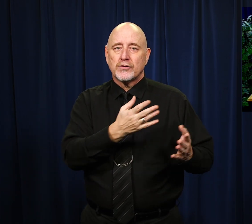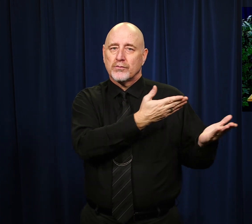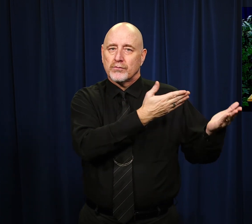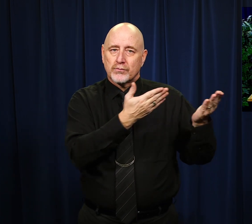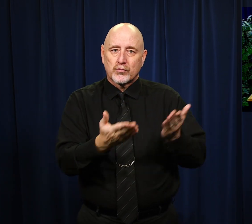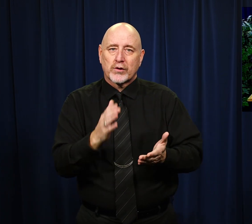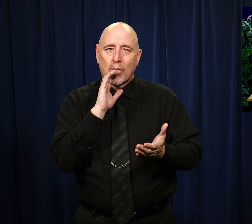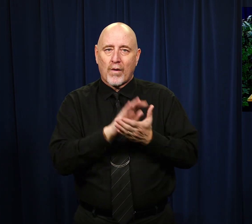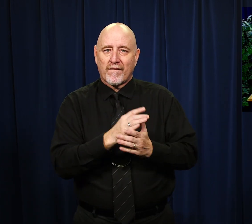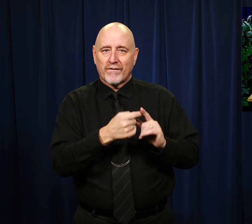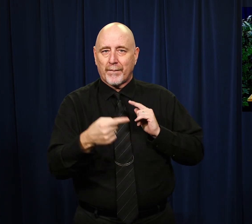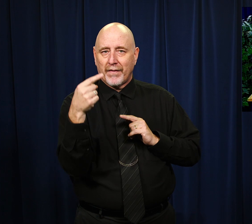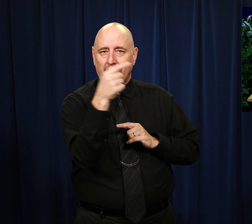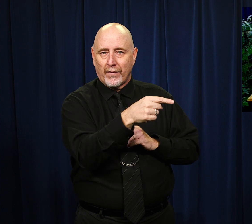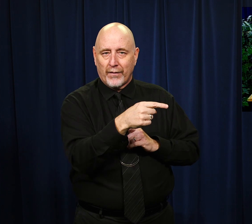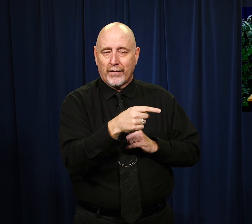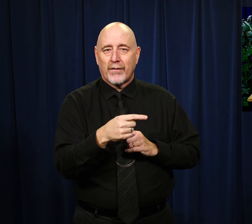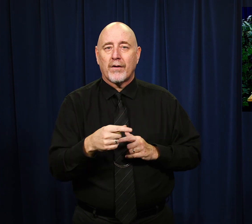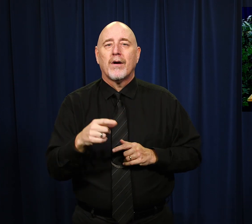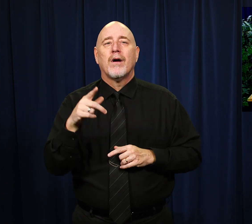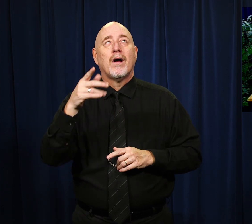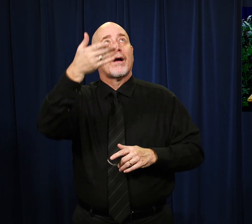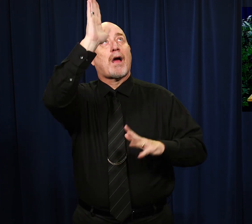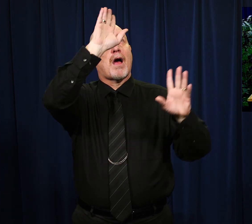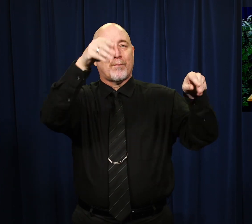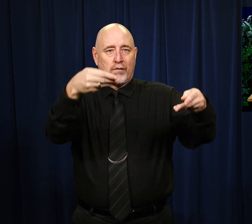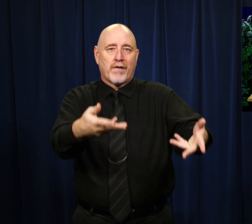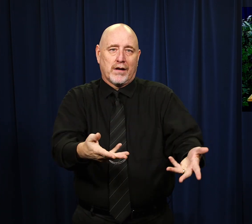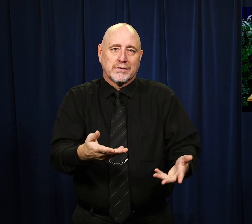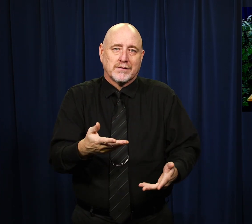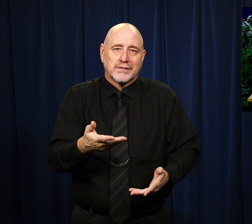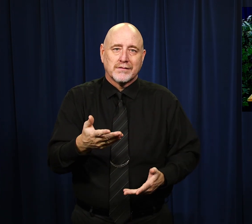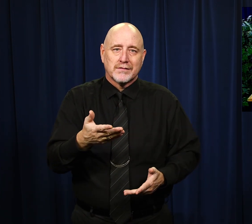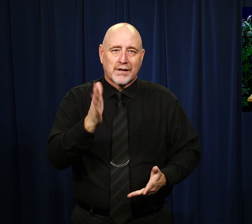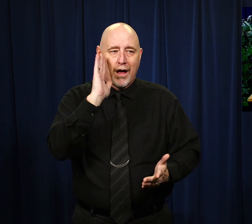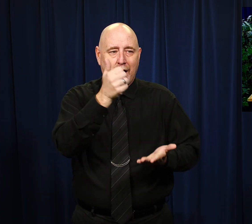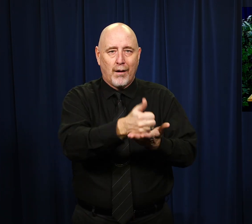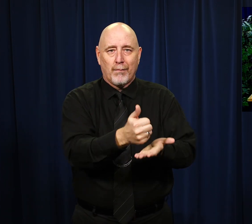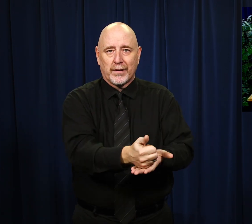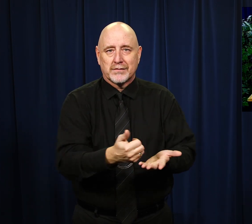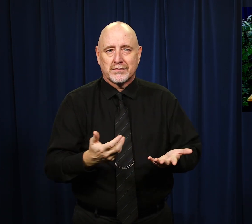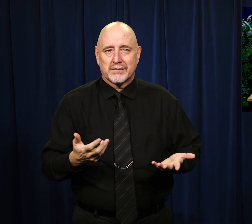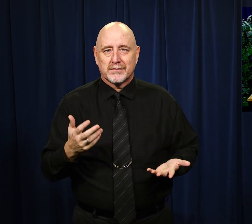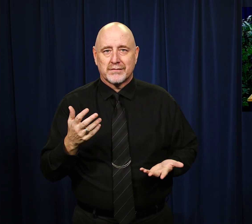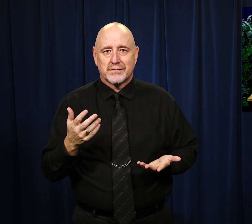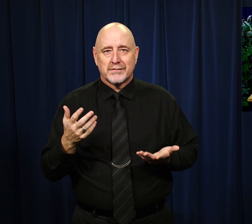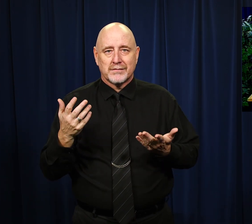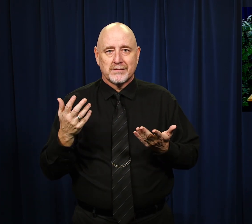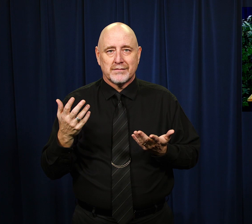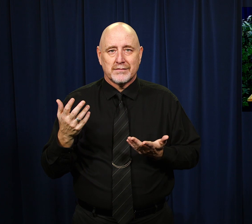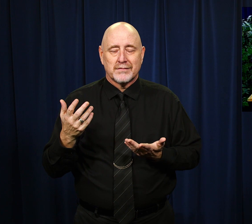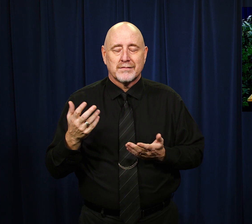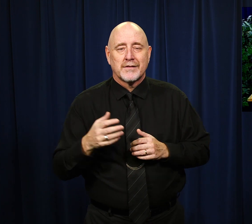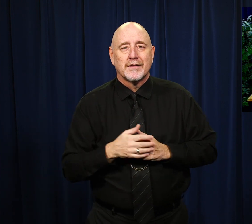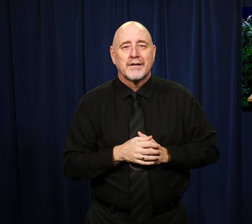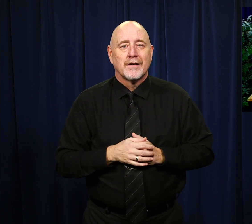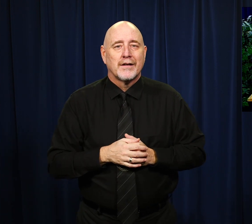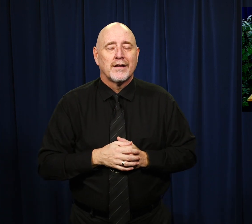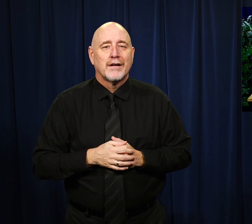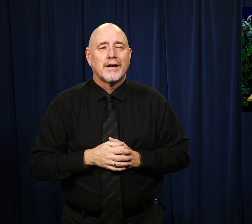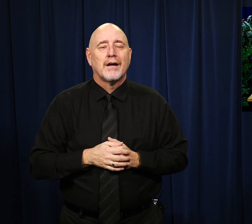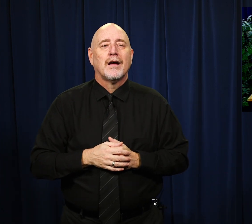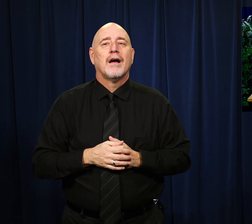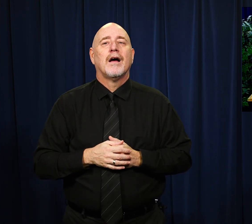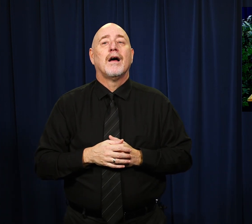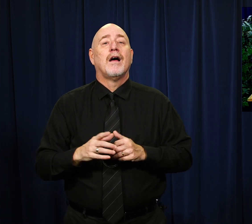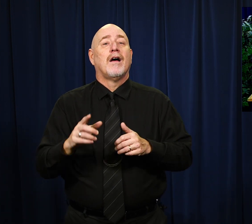somebody over there. Well, we know again providence is working here. God is helping in the total situation. And then